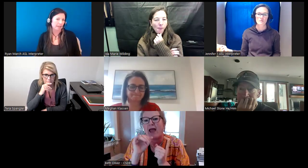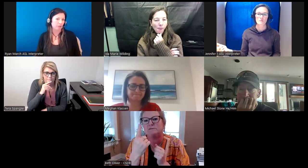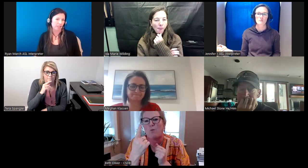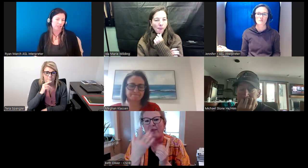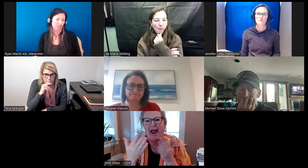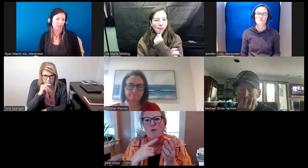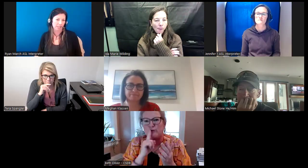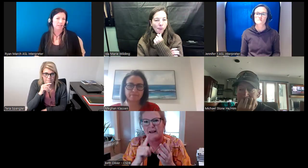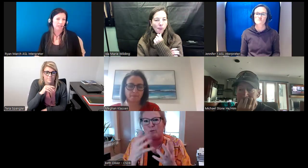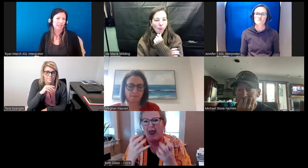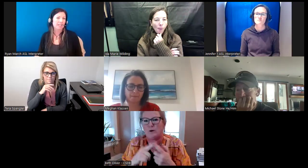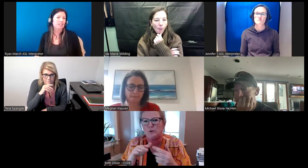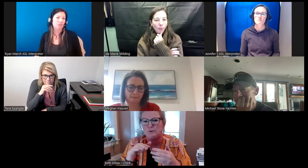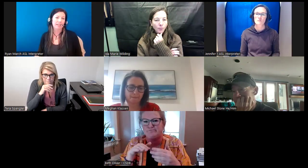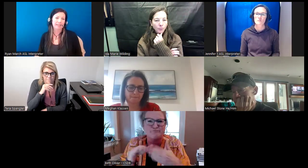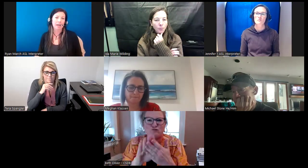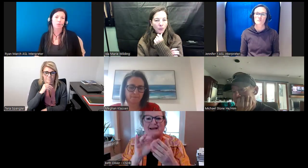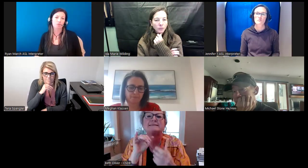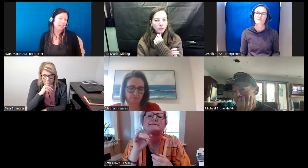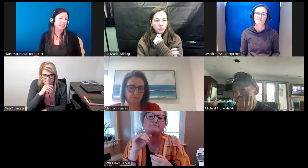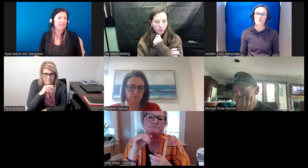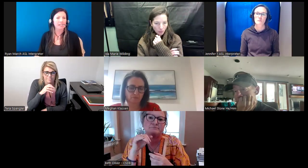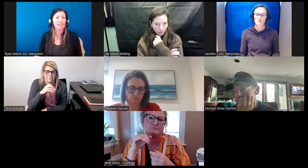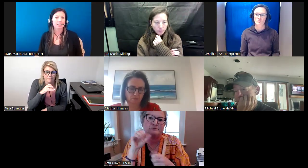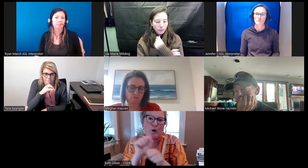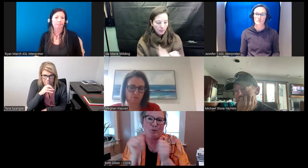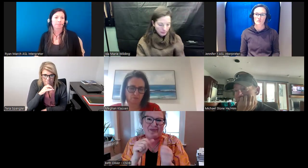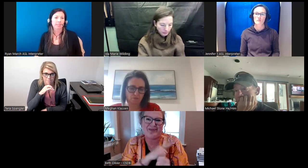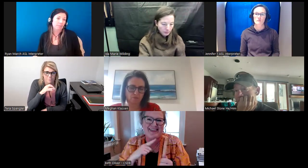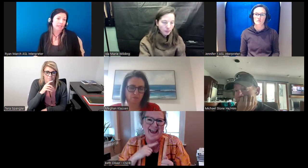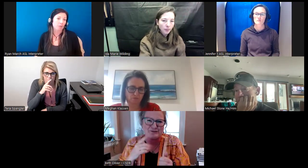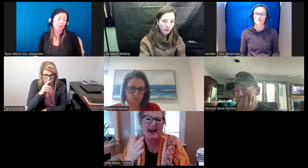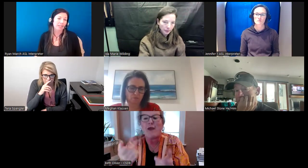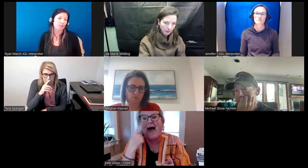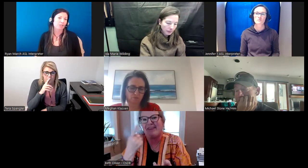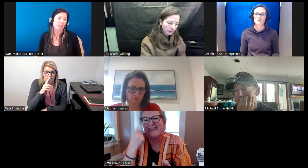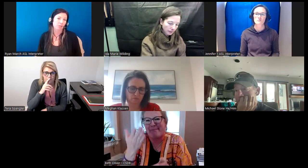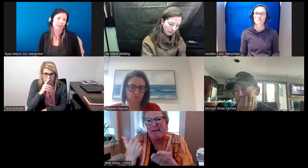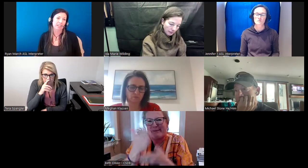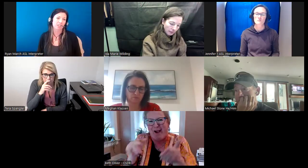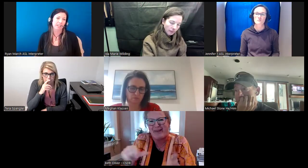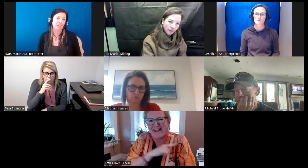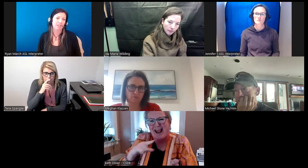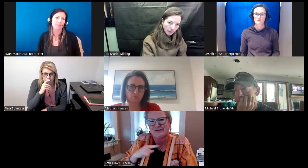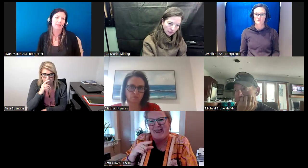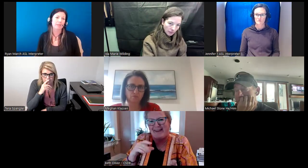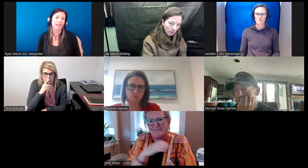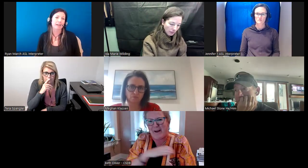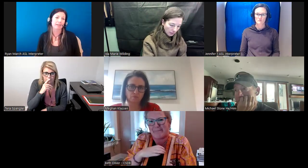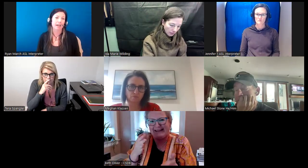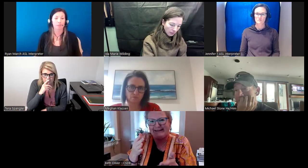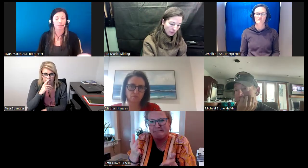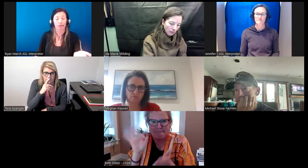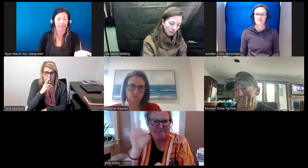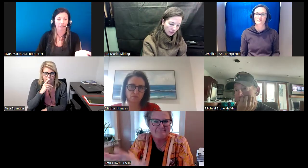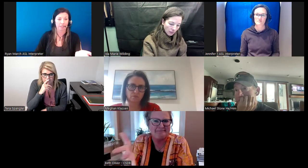required to have those additional skills. So I think that would really is something that we would need to address with the legislators. And maybe